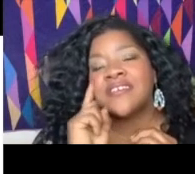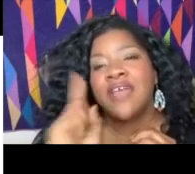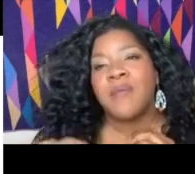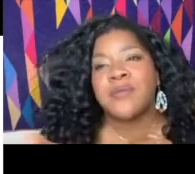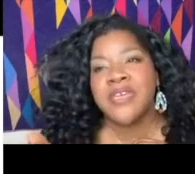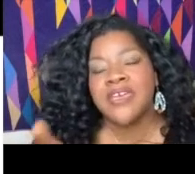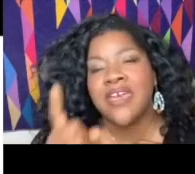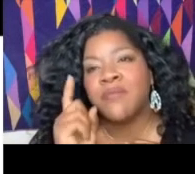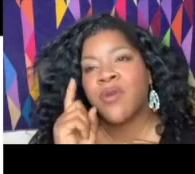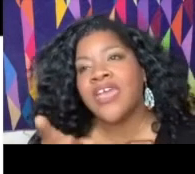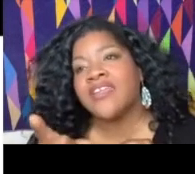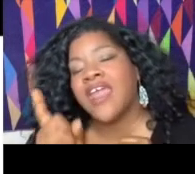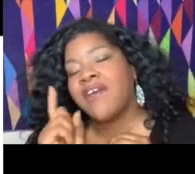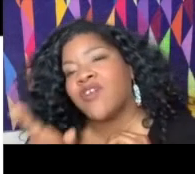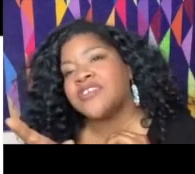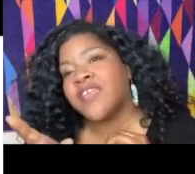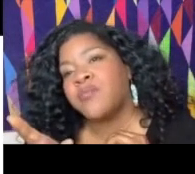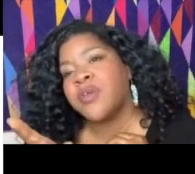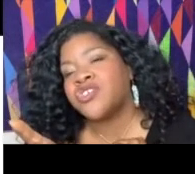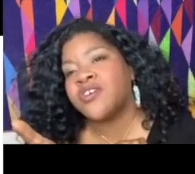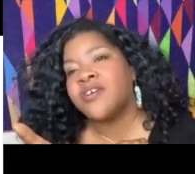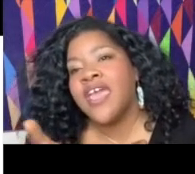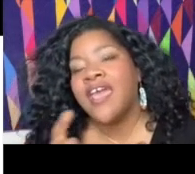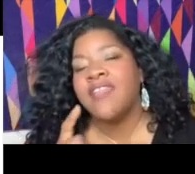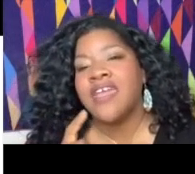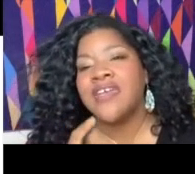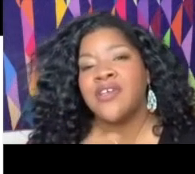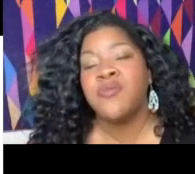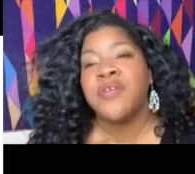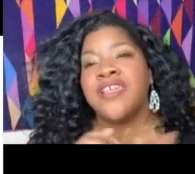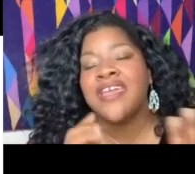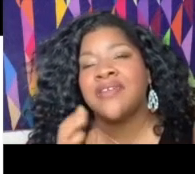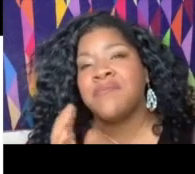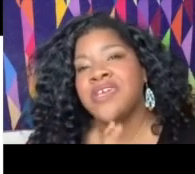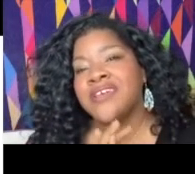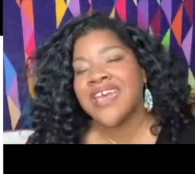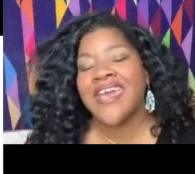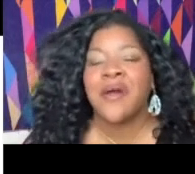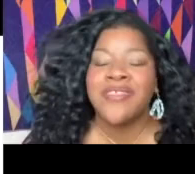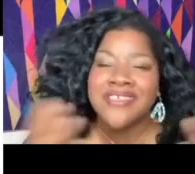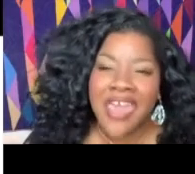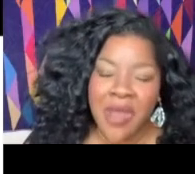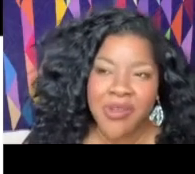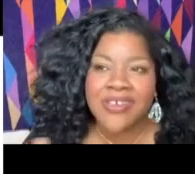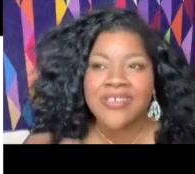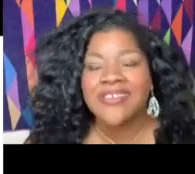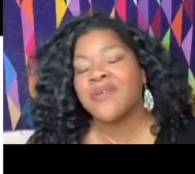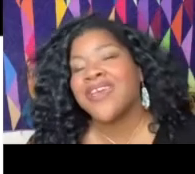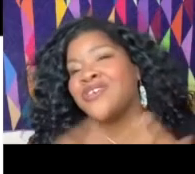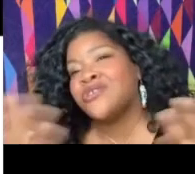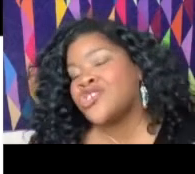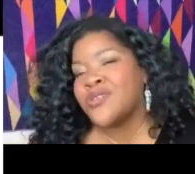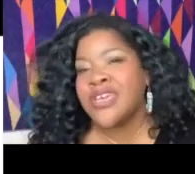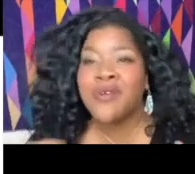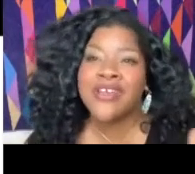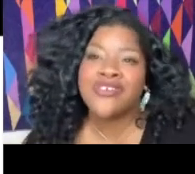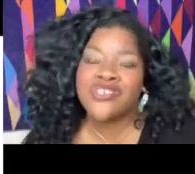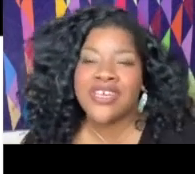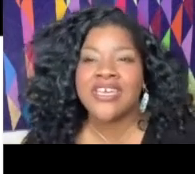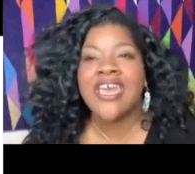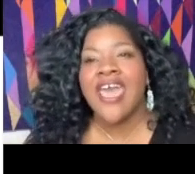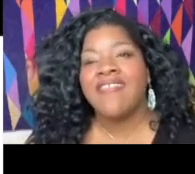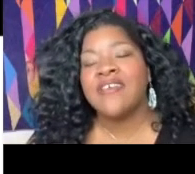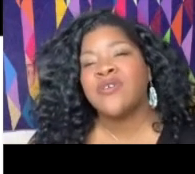police stopped me and Brian after I took that picture, and they humiliated me because I had all these cameras, and they were like, "You're shooting, why are